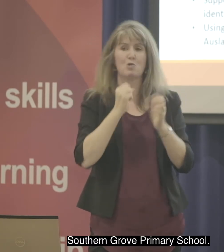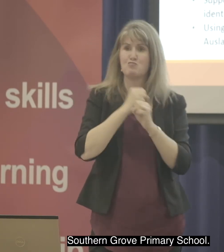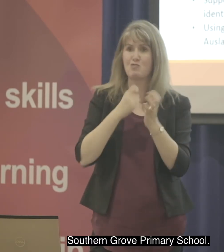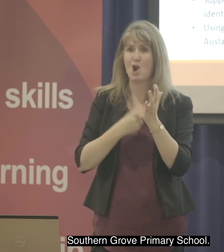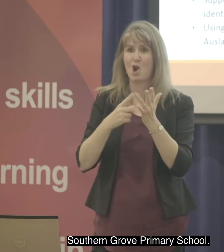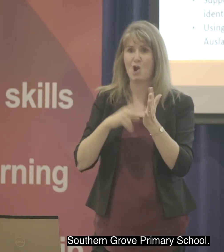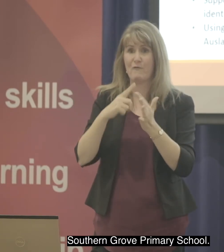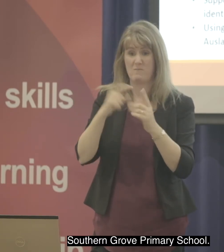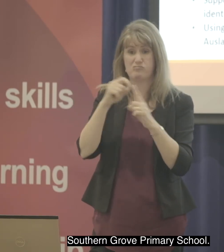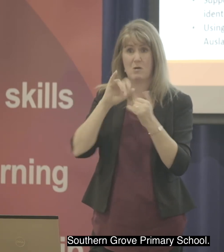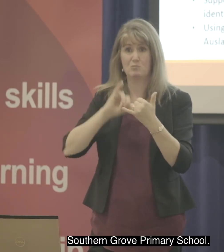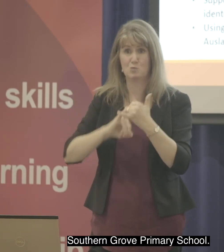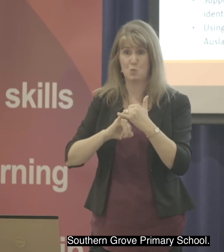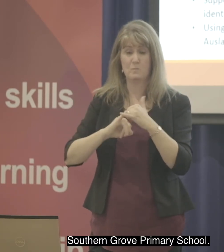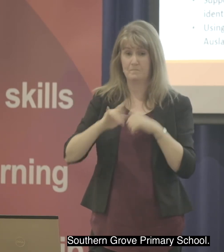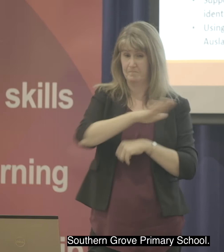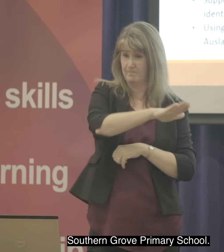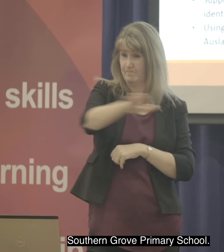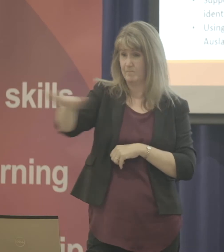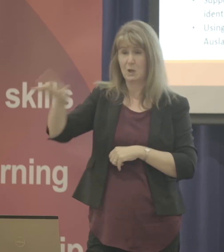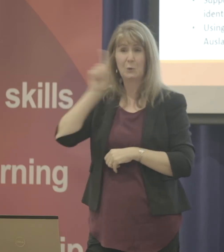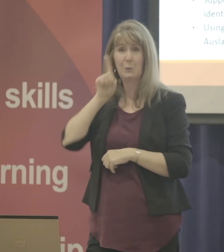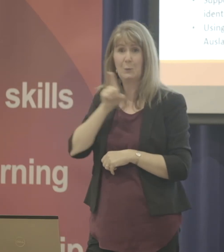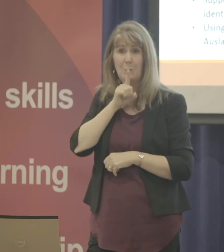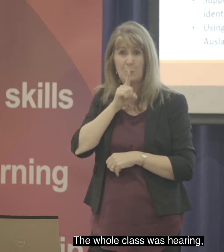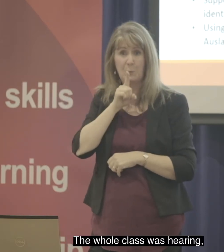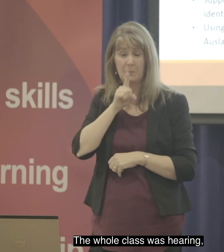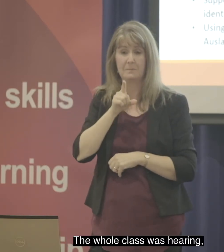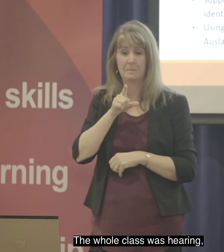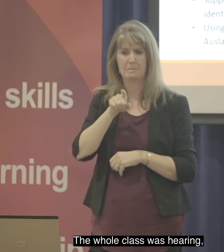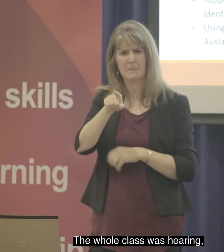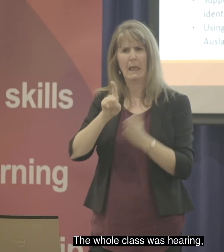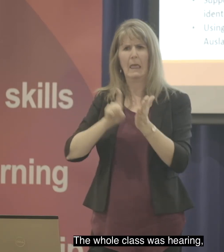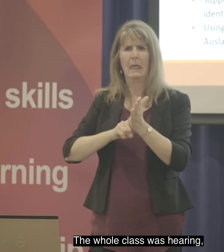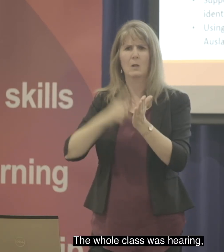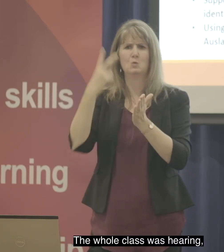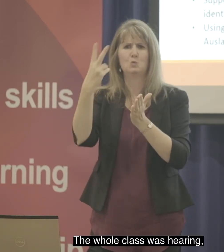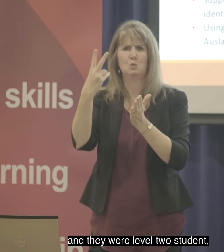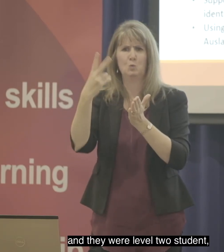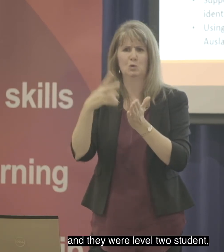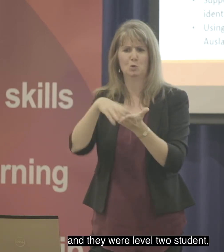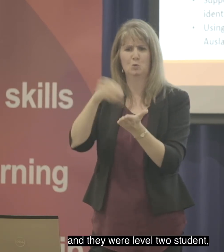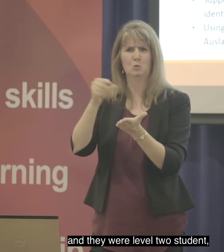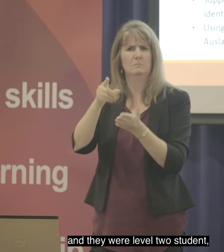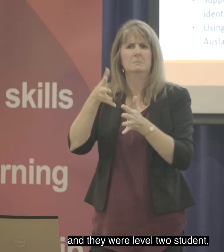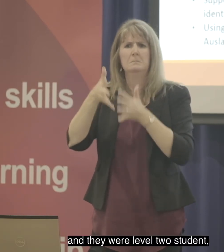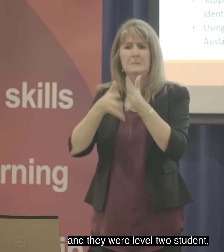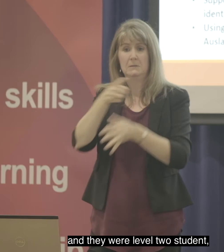Southern Grove Primary School, and the whole class was hearing. And they were level 2